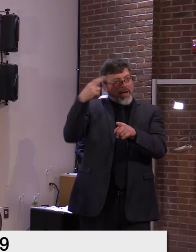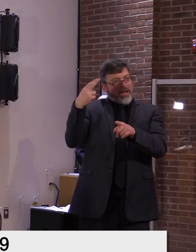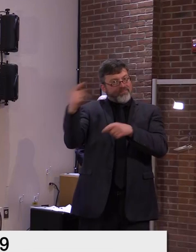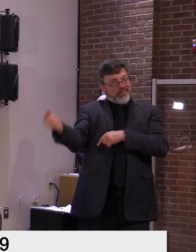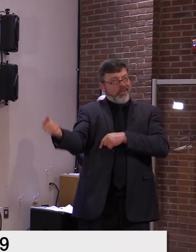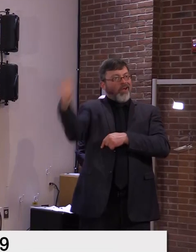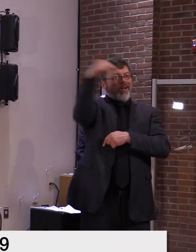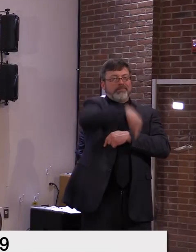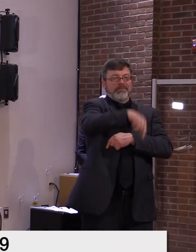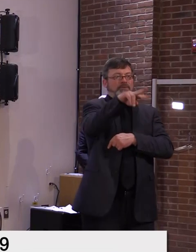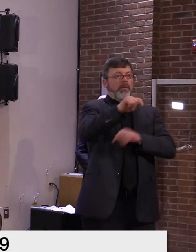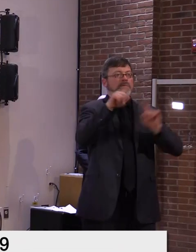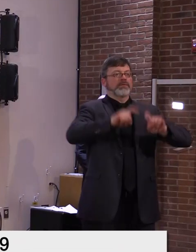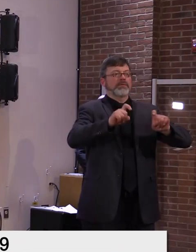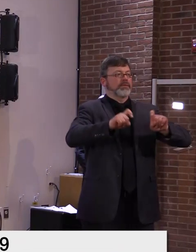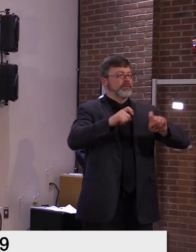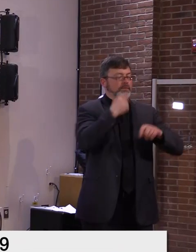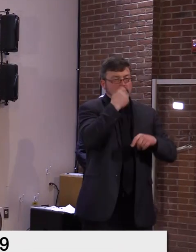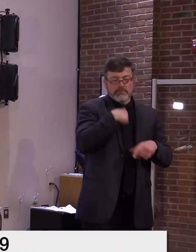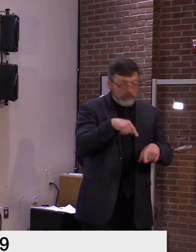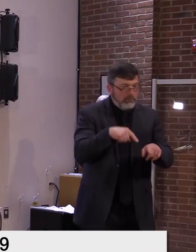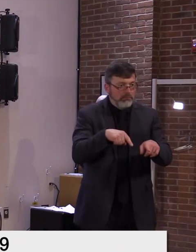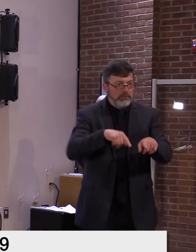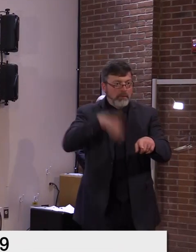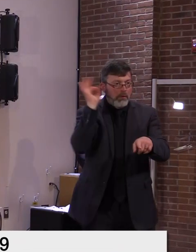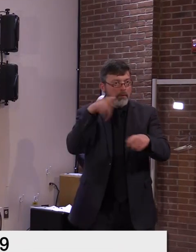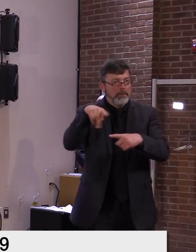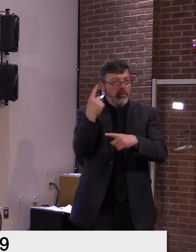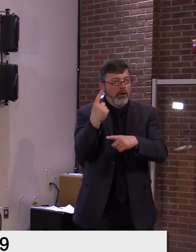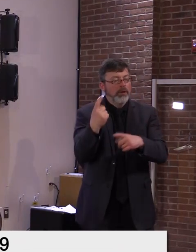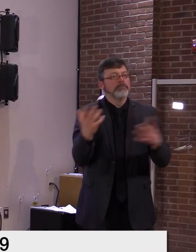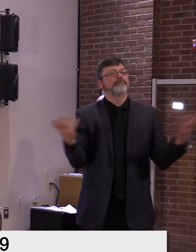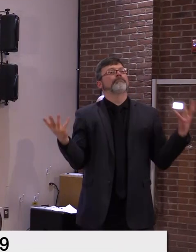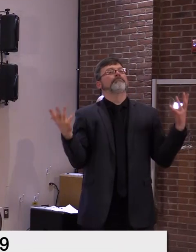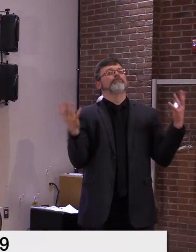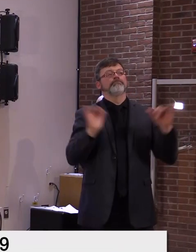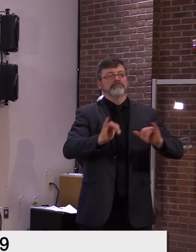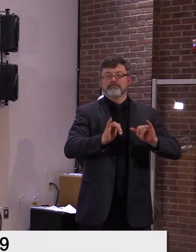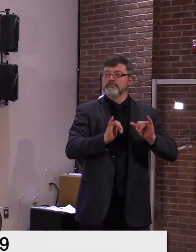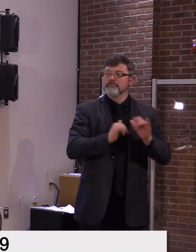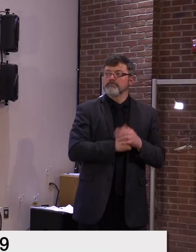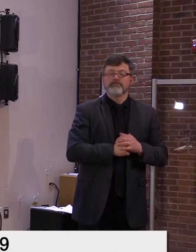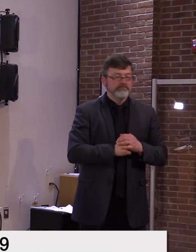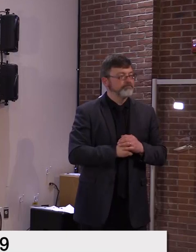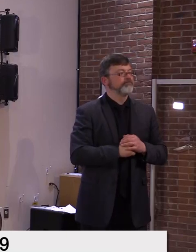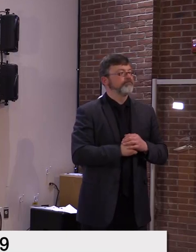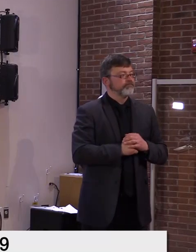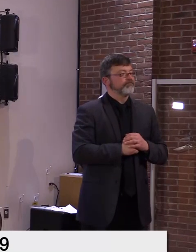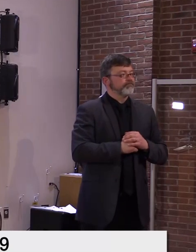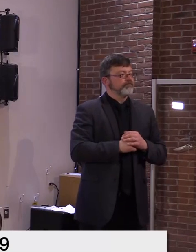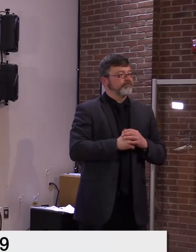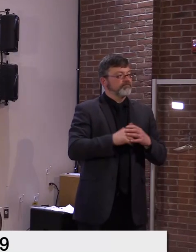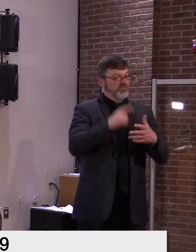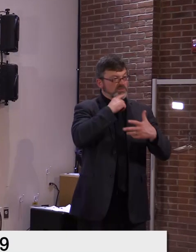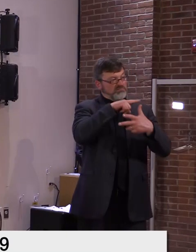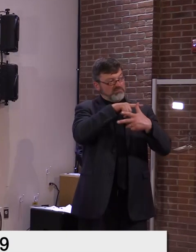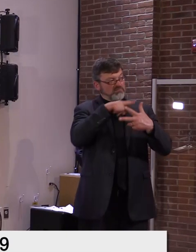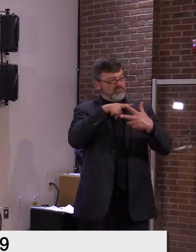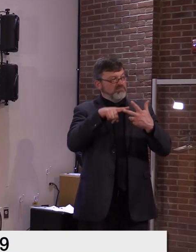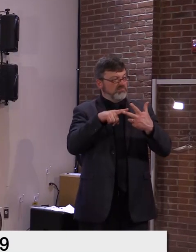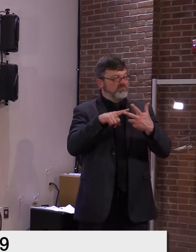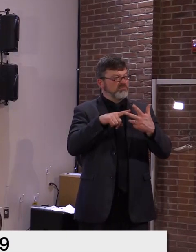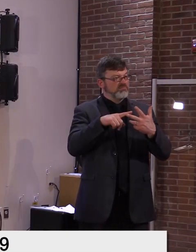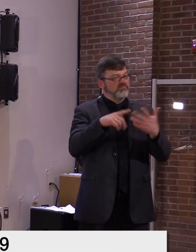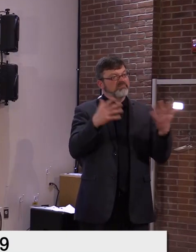Vermont. But as with all the variants, we should assume this means it may be circulating in our